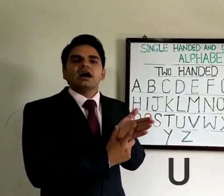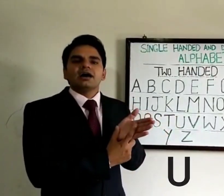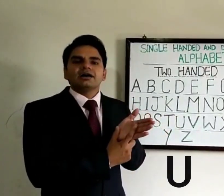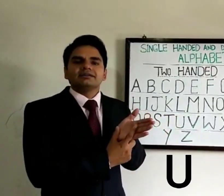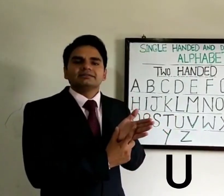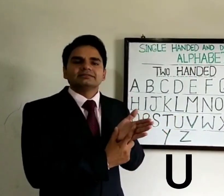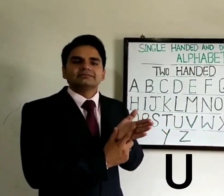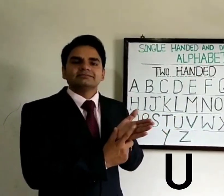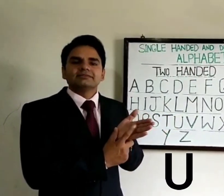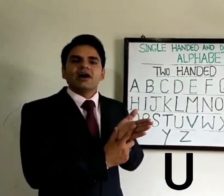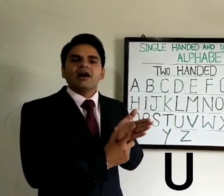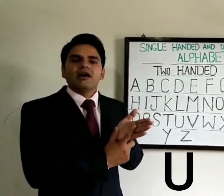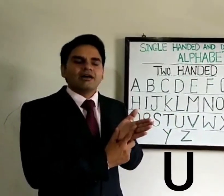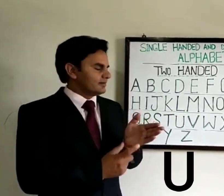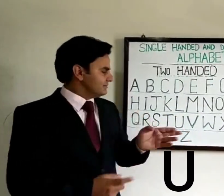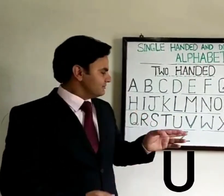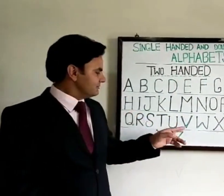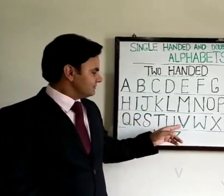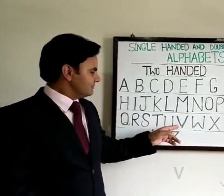A, A,